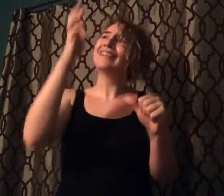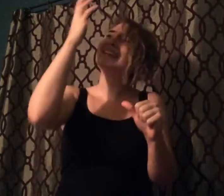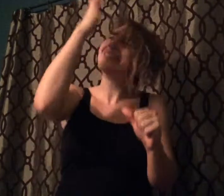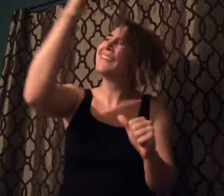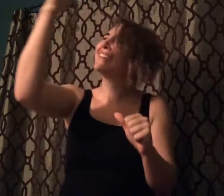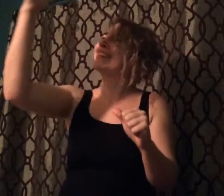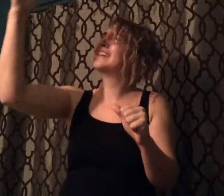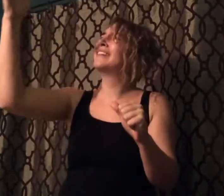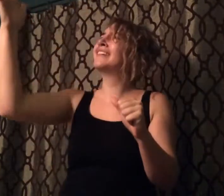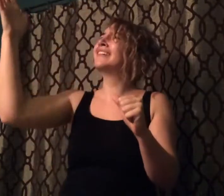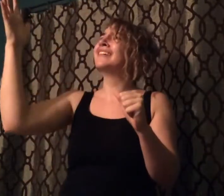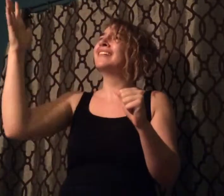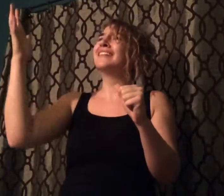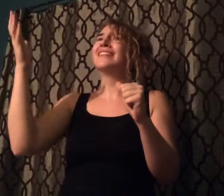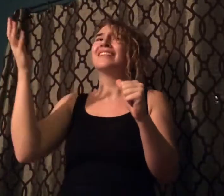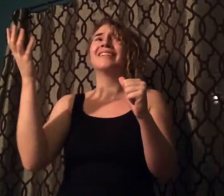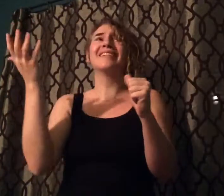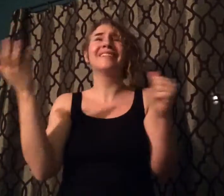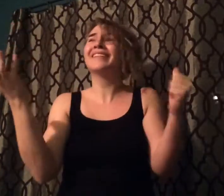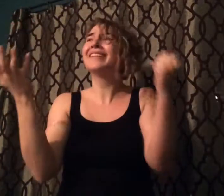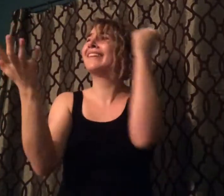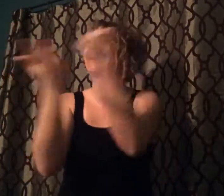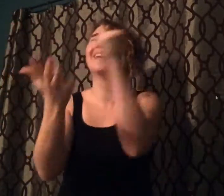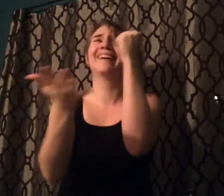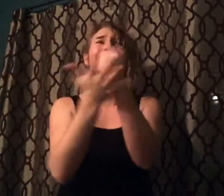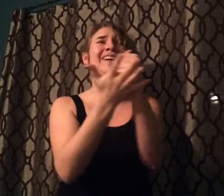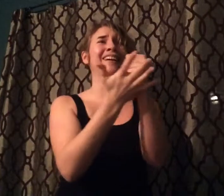Staring away